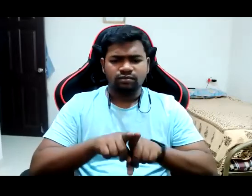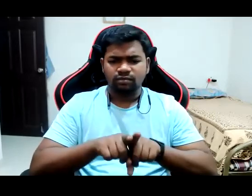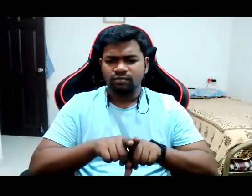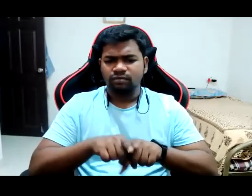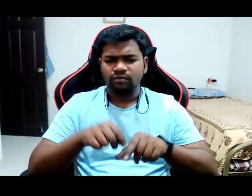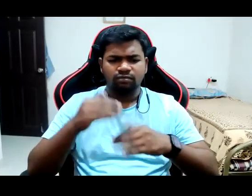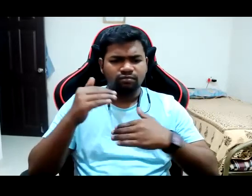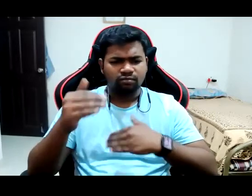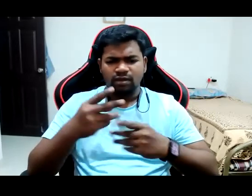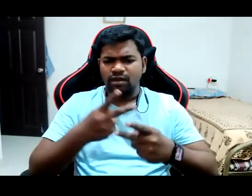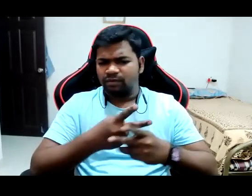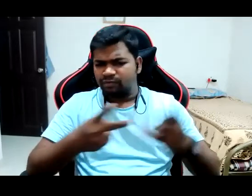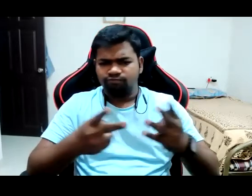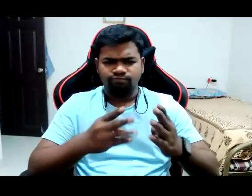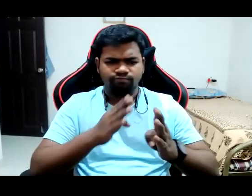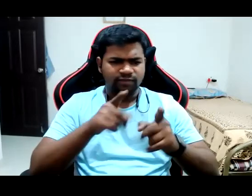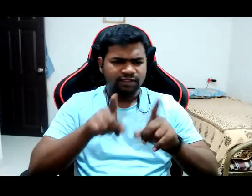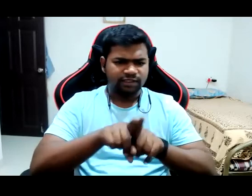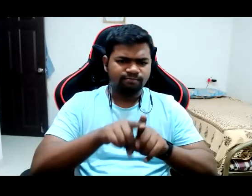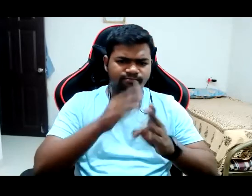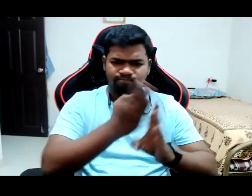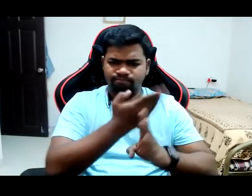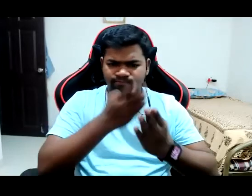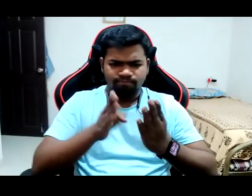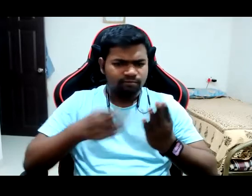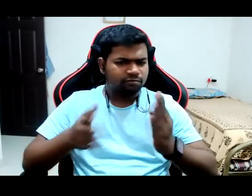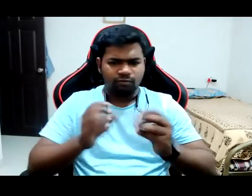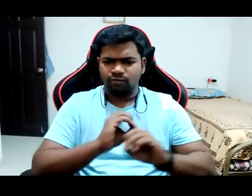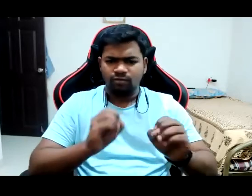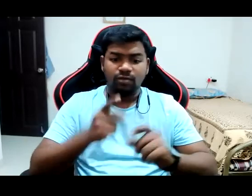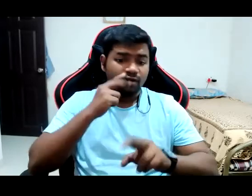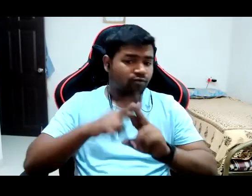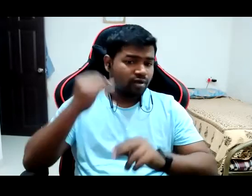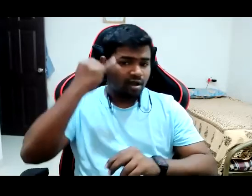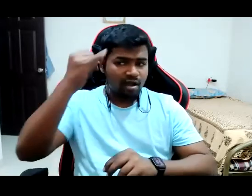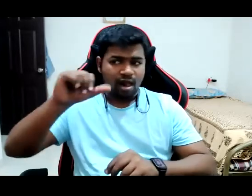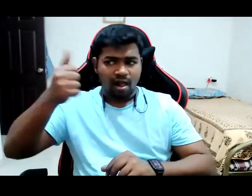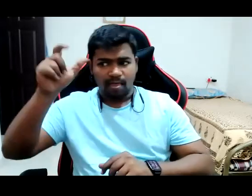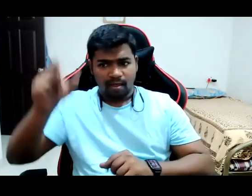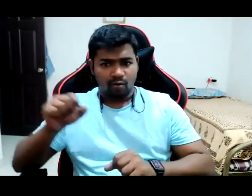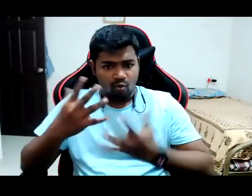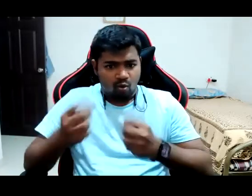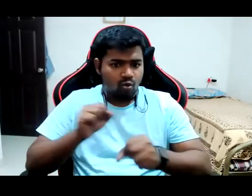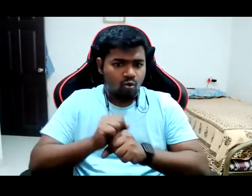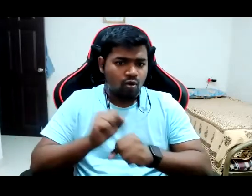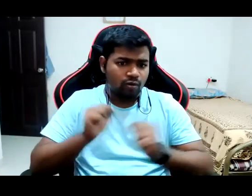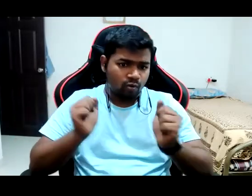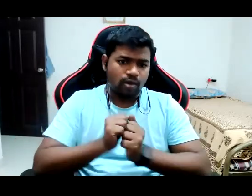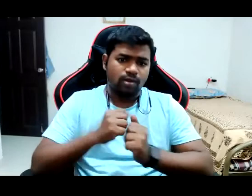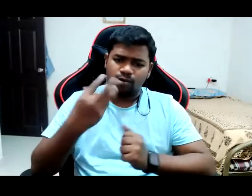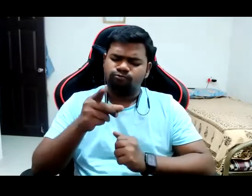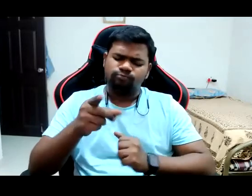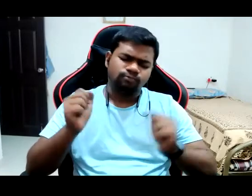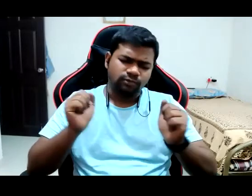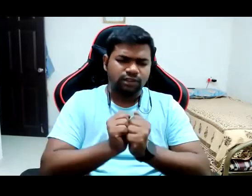are no multiple phases. So when you come up with an idea, and if there are other people who want to work with you on that idea, start working. The